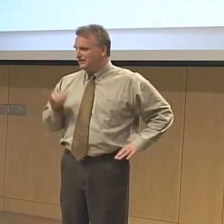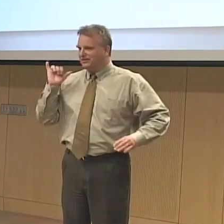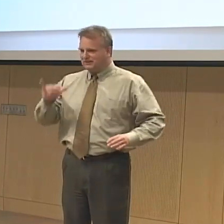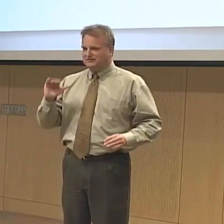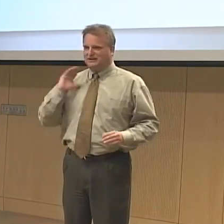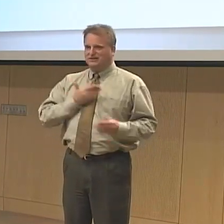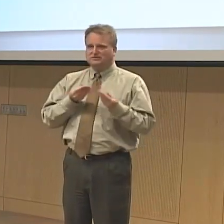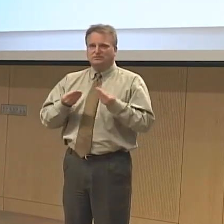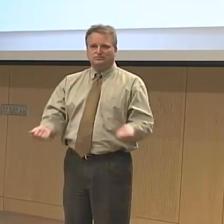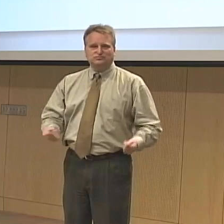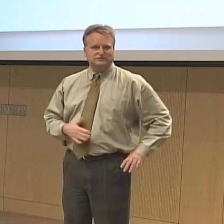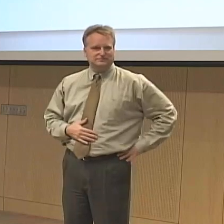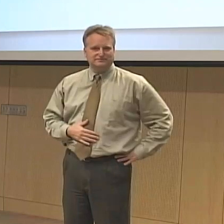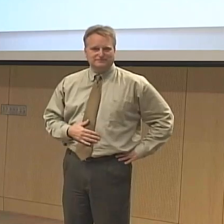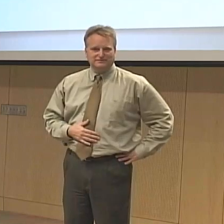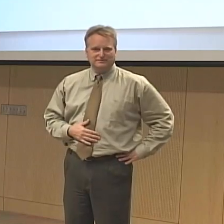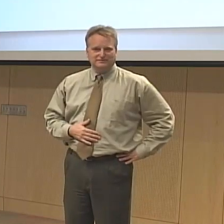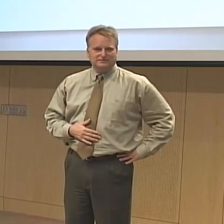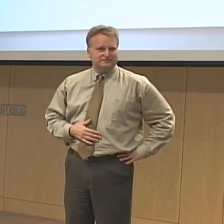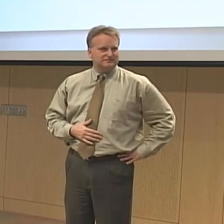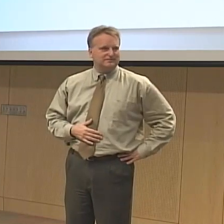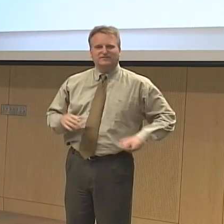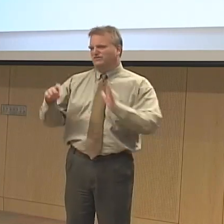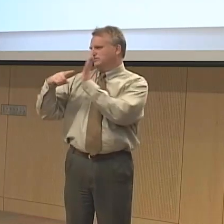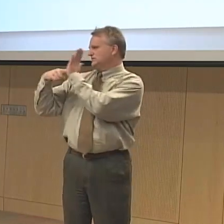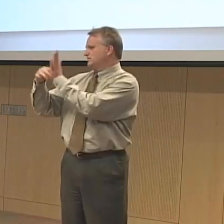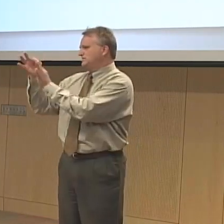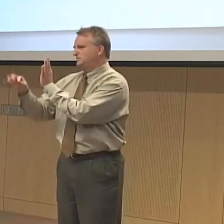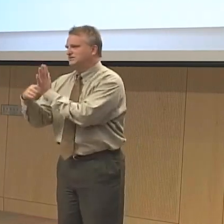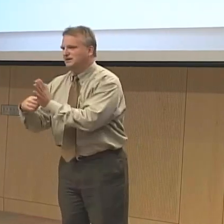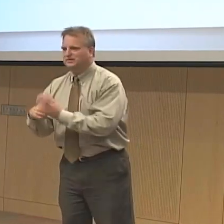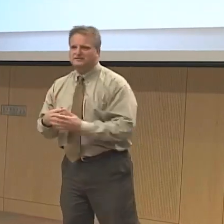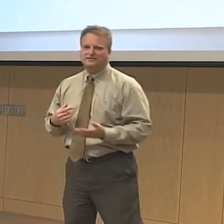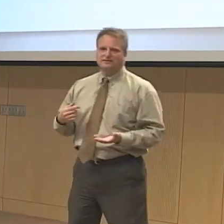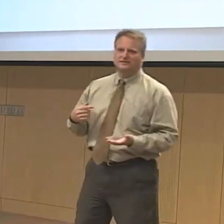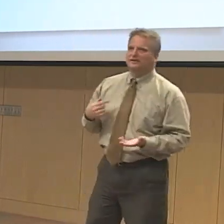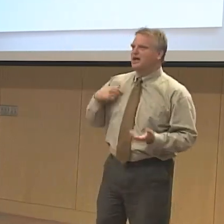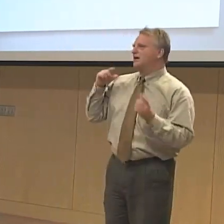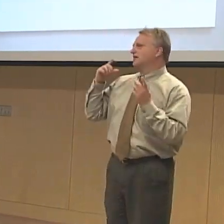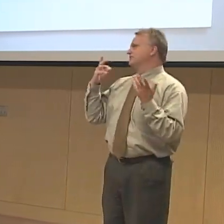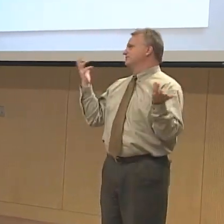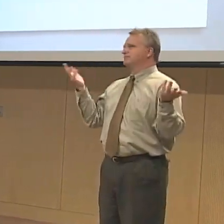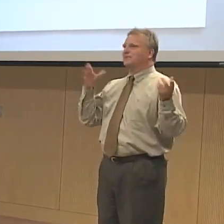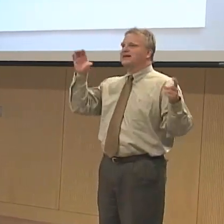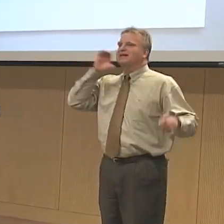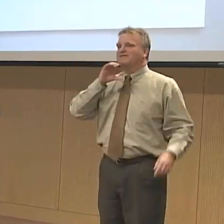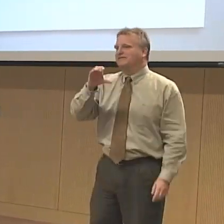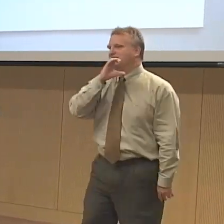period. That is the solution that we have come up with. I have a simple example.